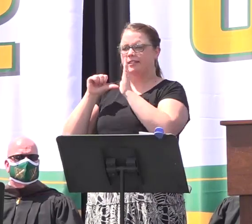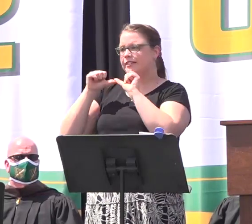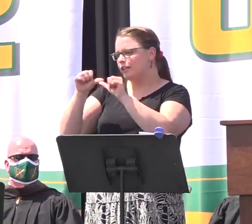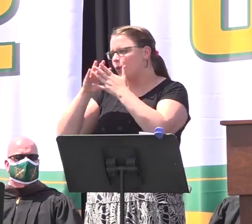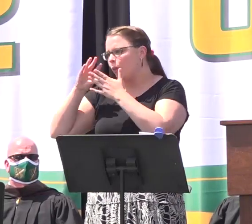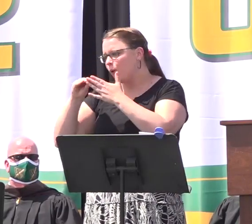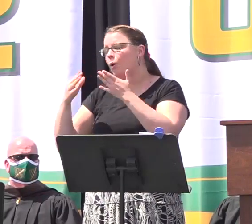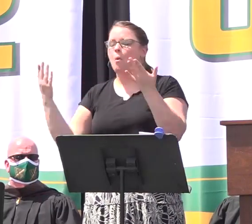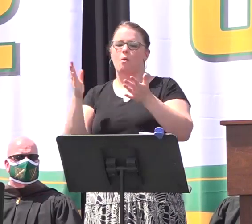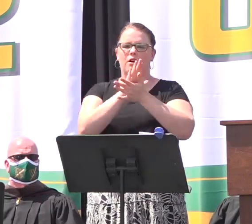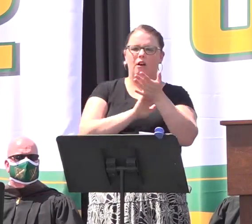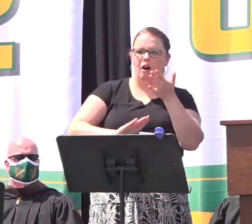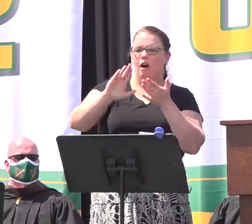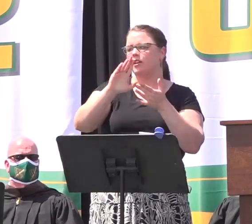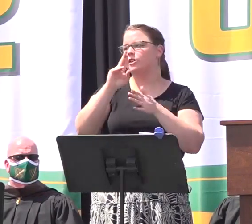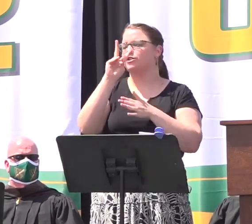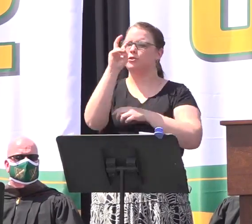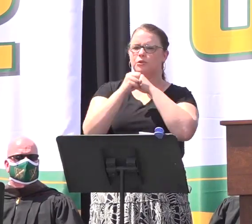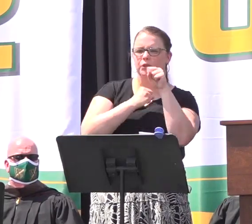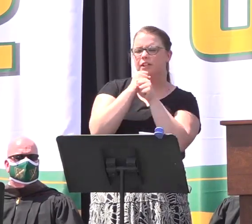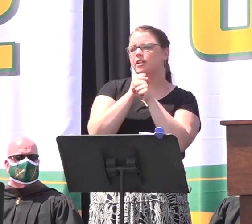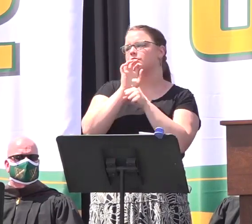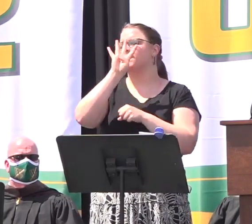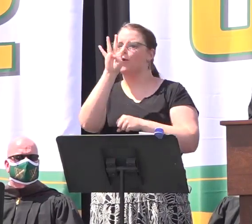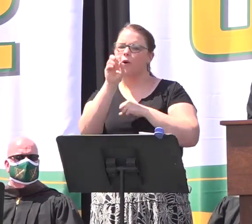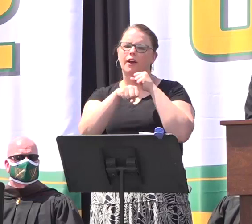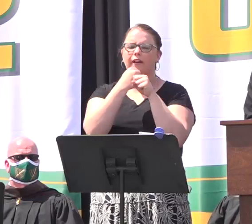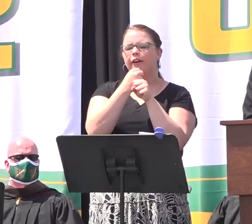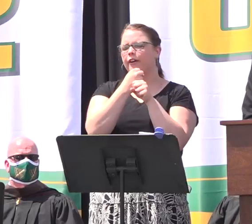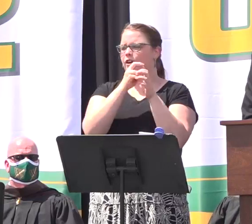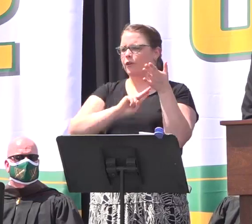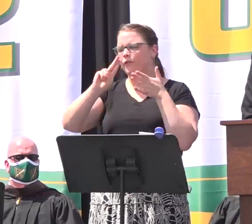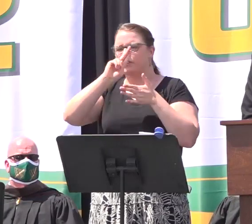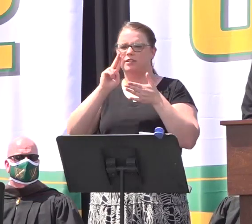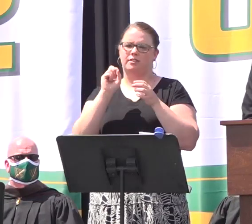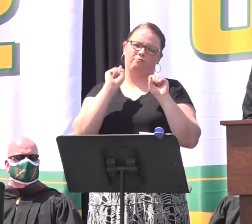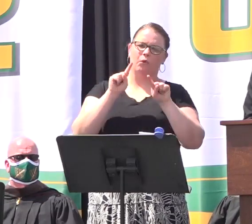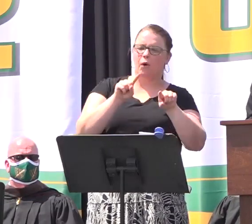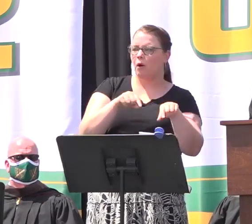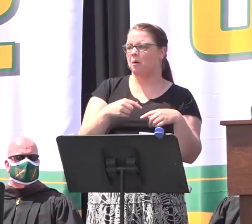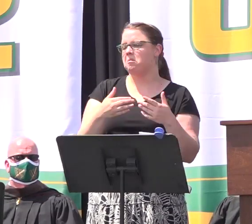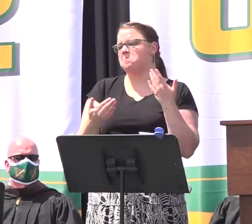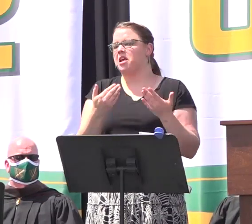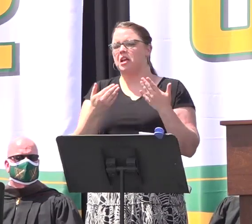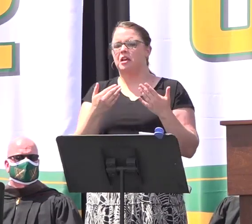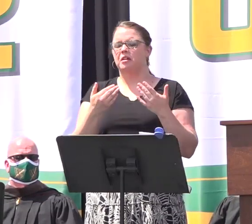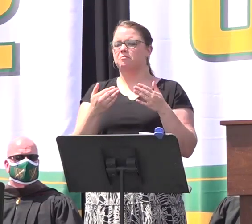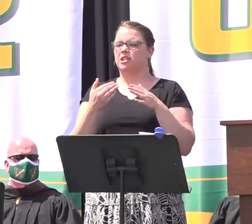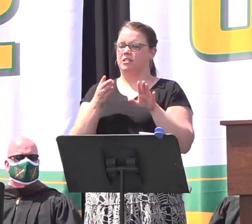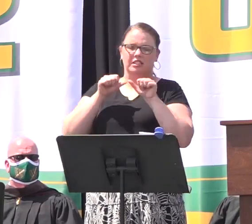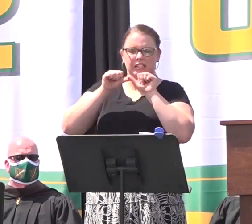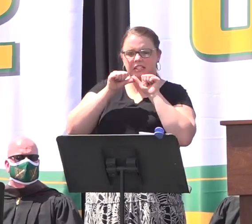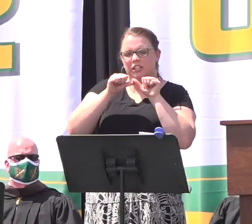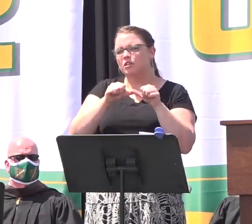our world famous, world best technical college system, and maybe graduate studies after that. But I would urge you to